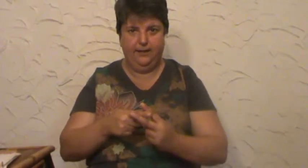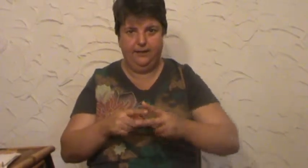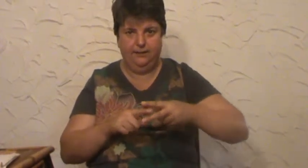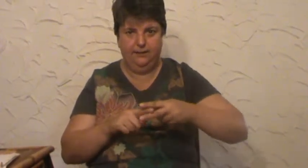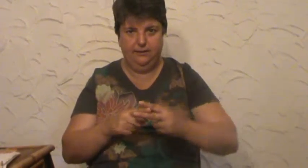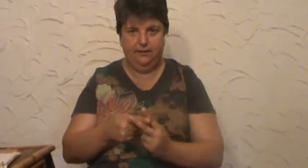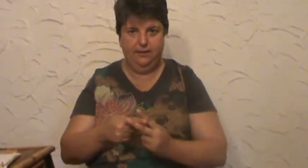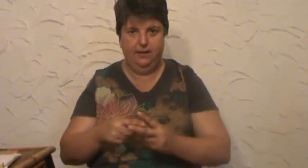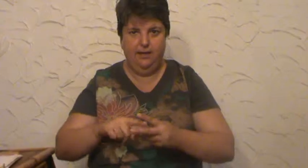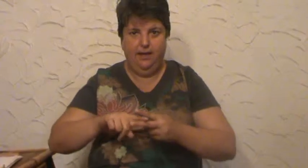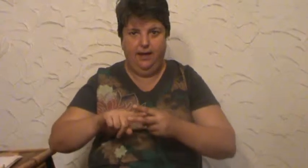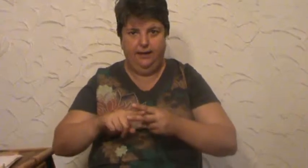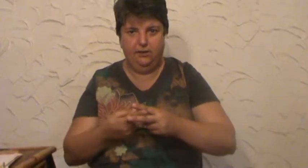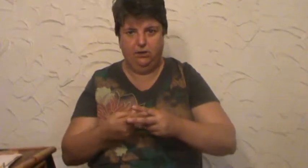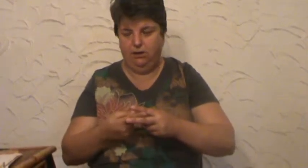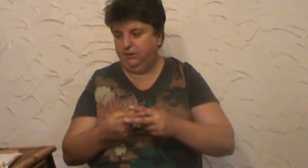mechanic and start.